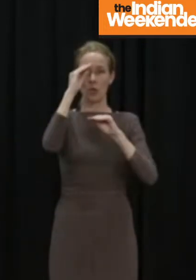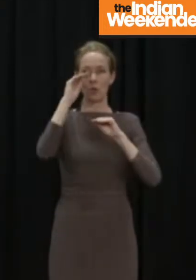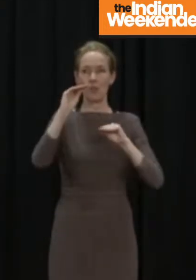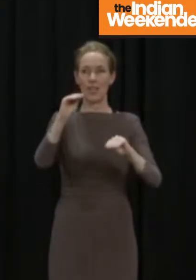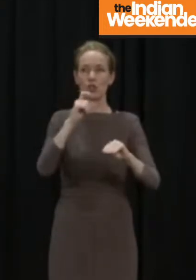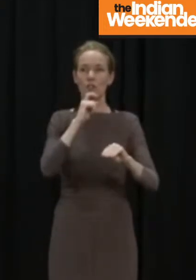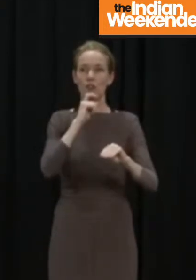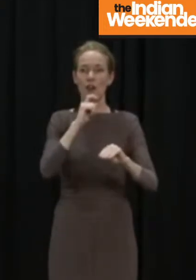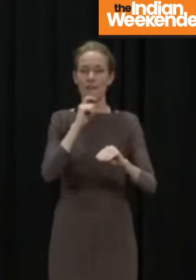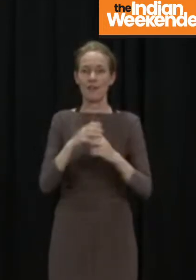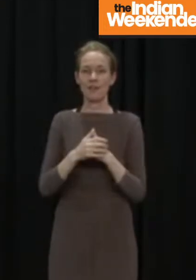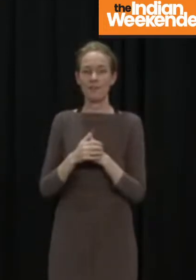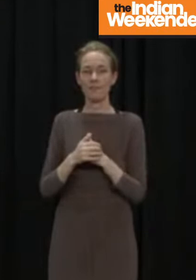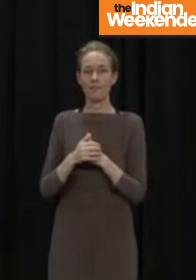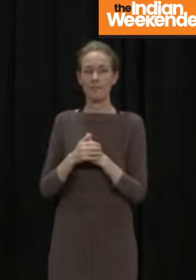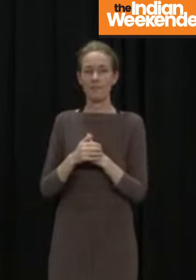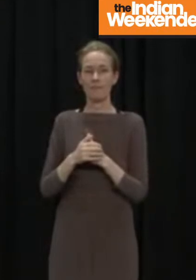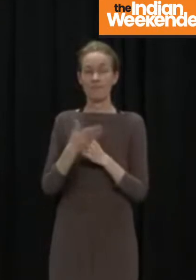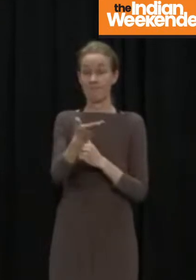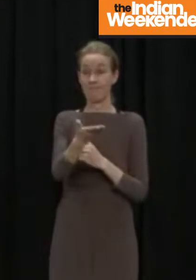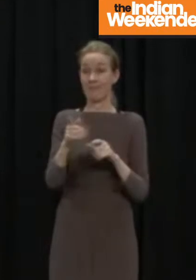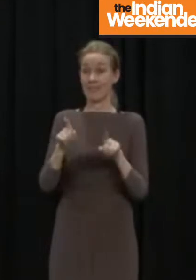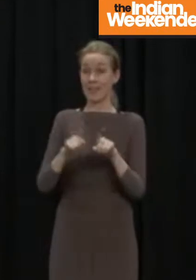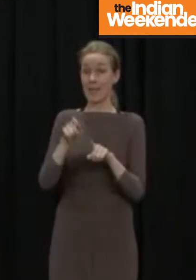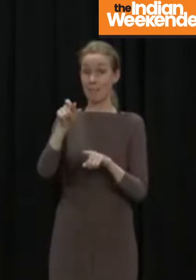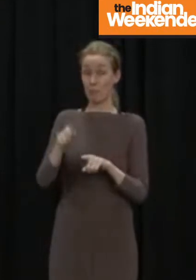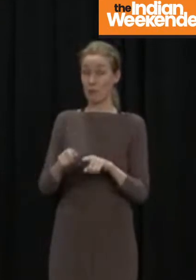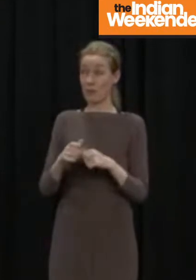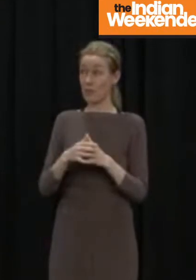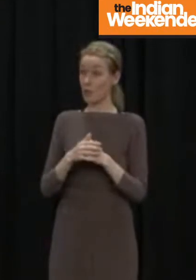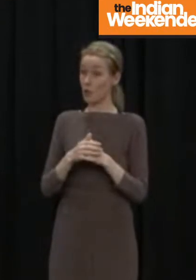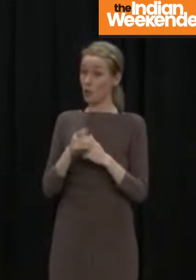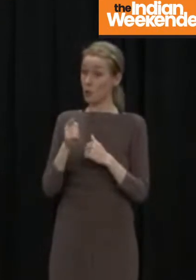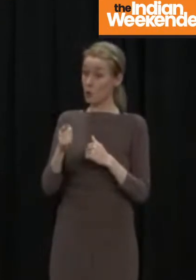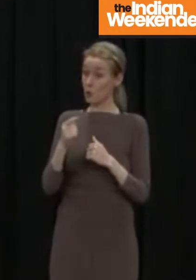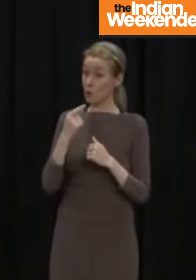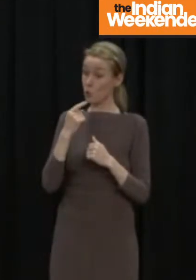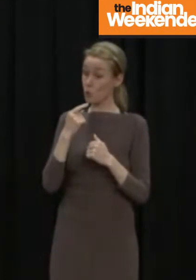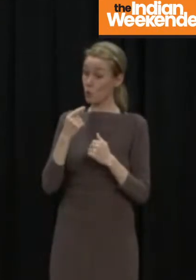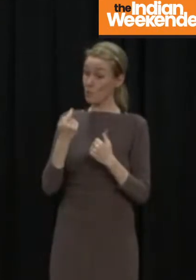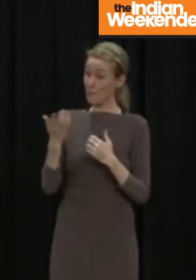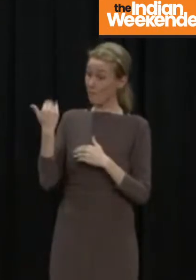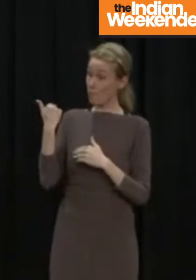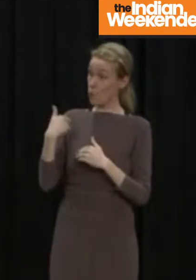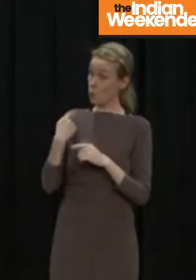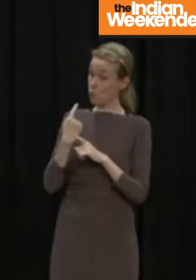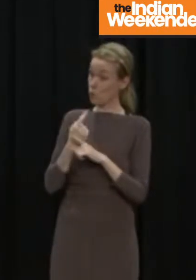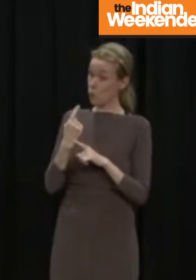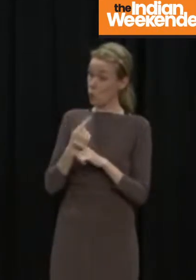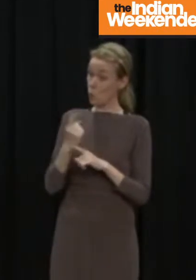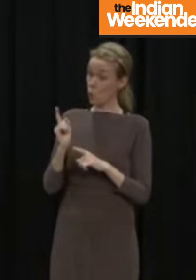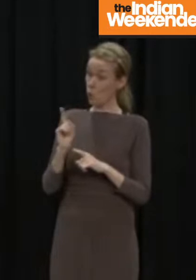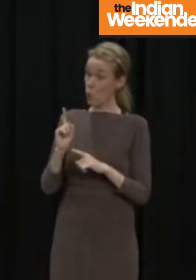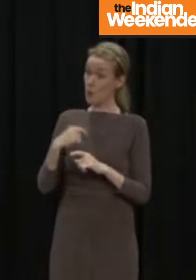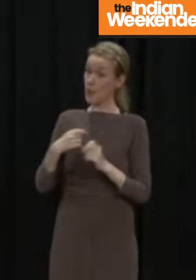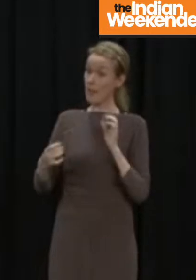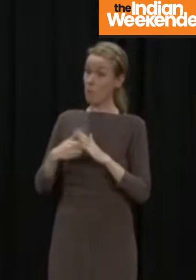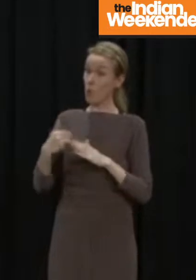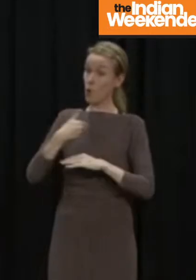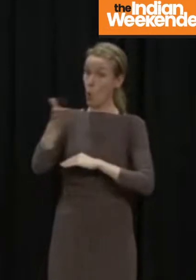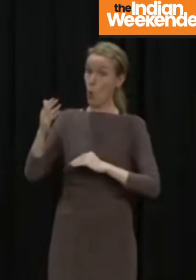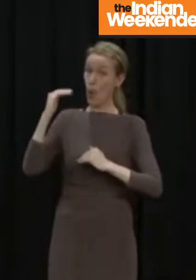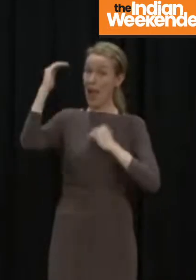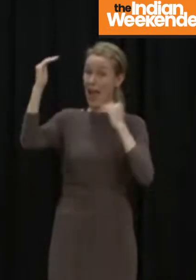just stressed the importance of every adult who comes into contact with a child being vaccinated. So why then